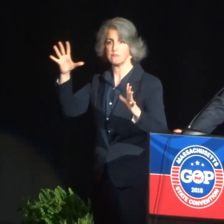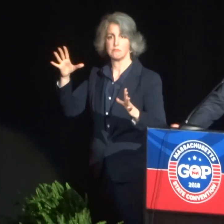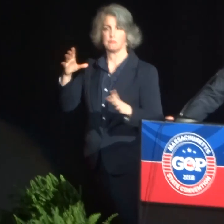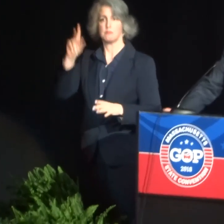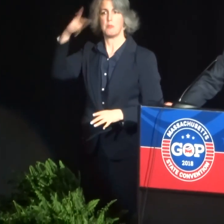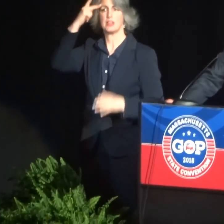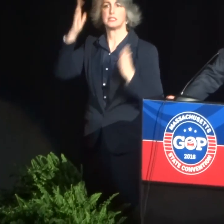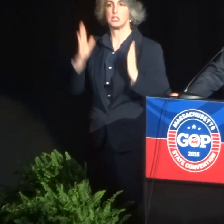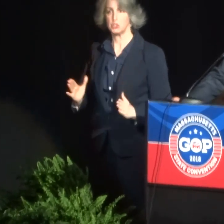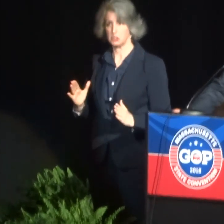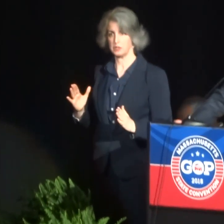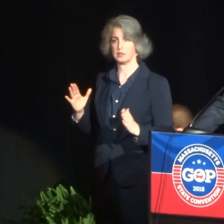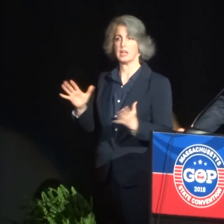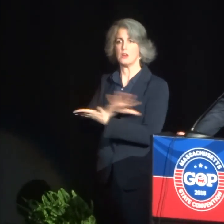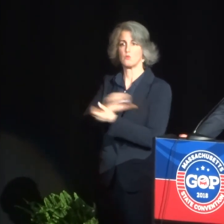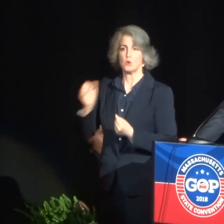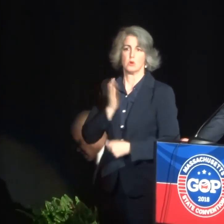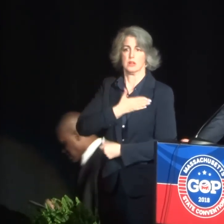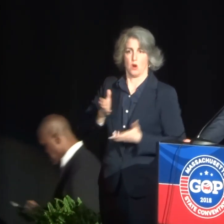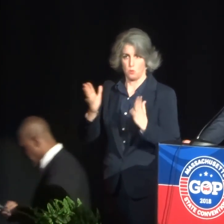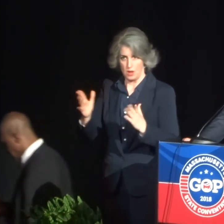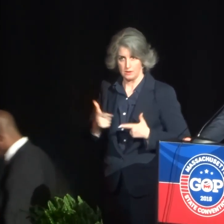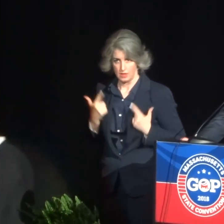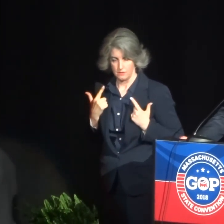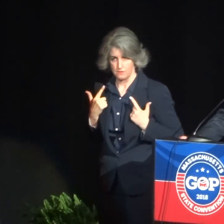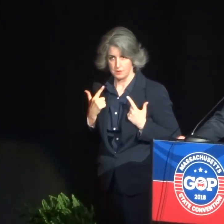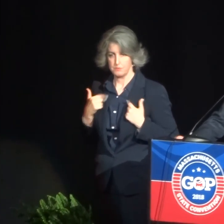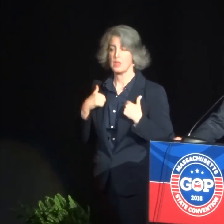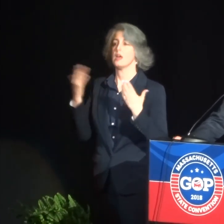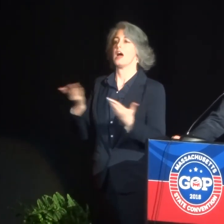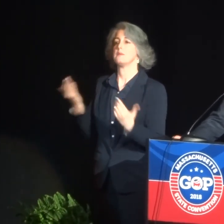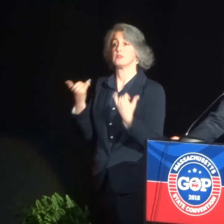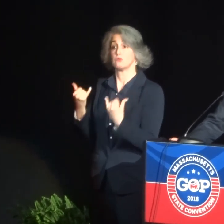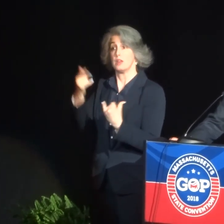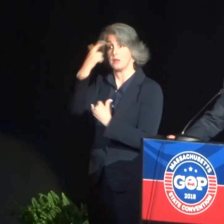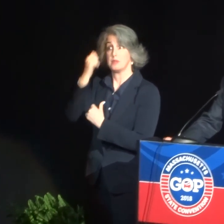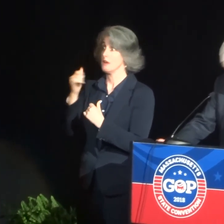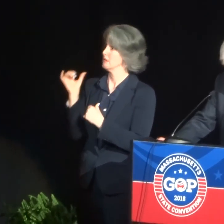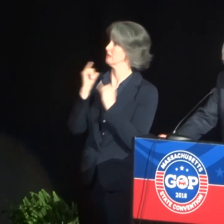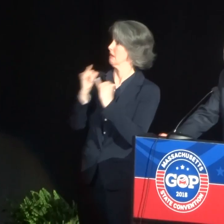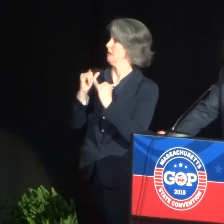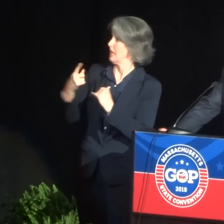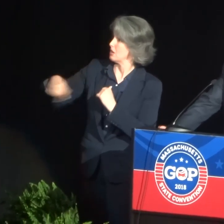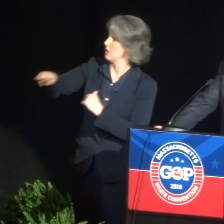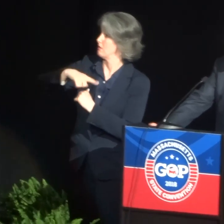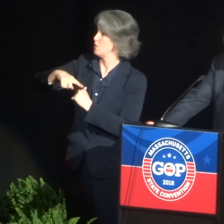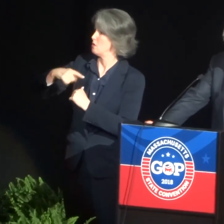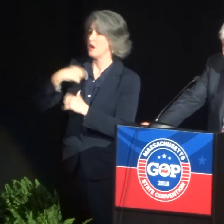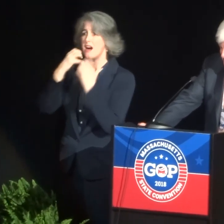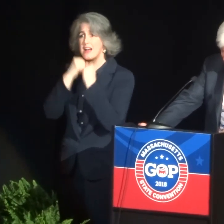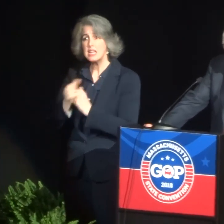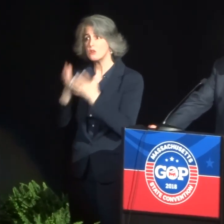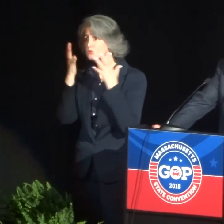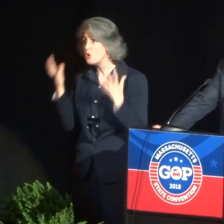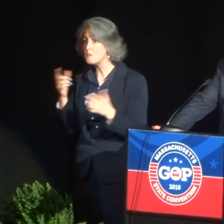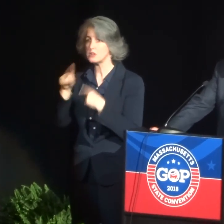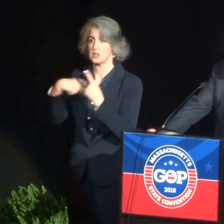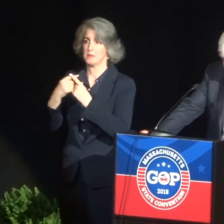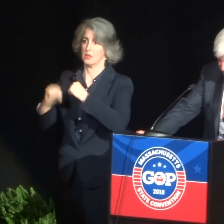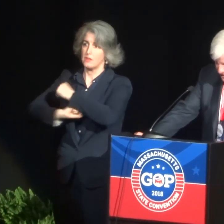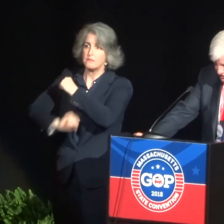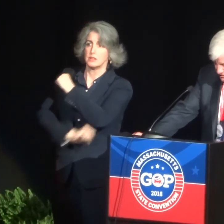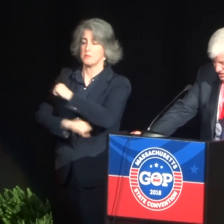and compromised our way of life. I'm here today because, like all of you, I care too much about the fundamental values